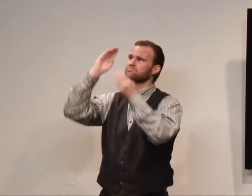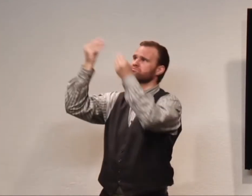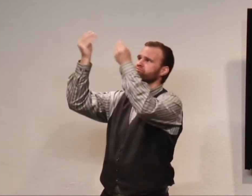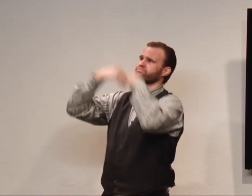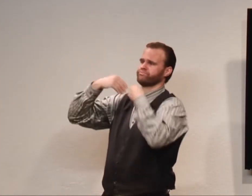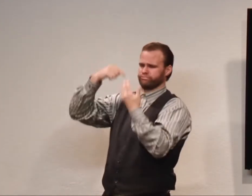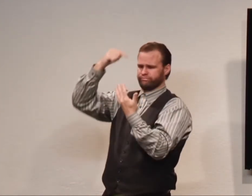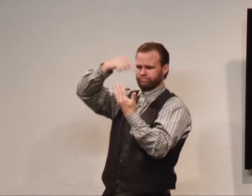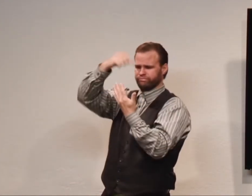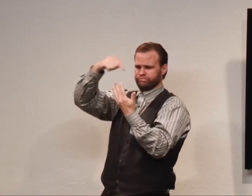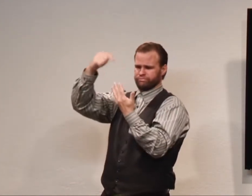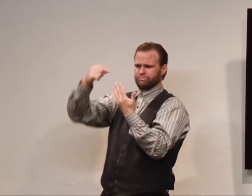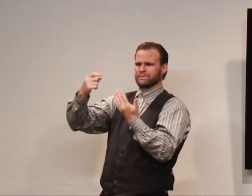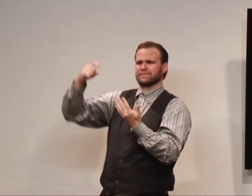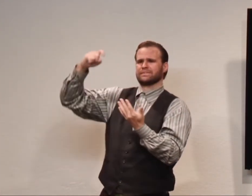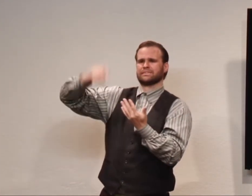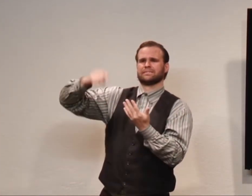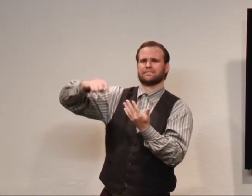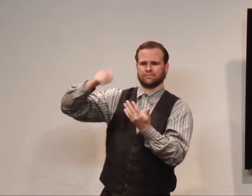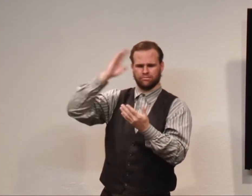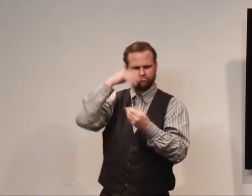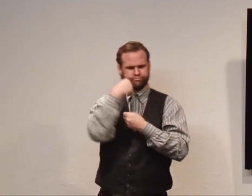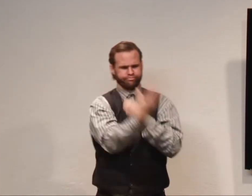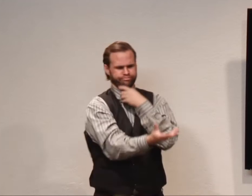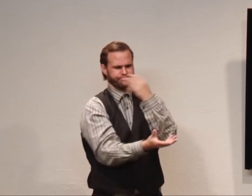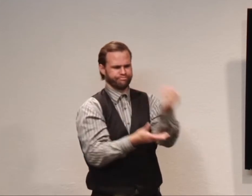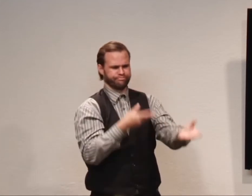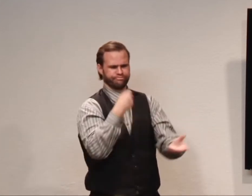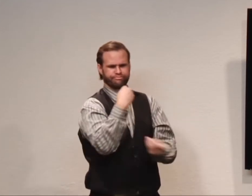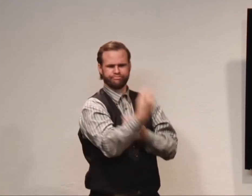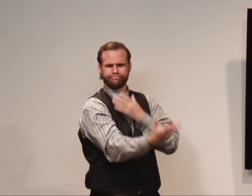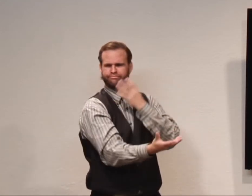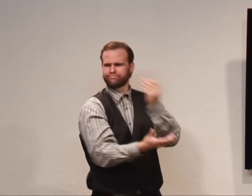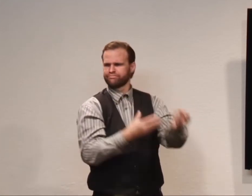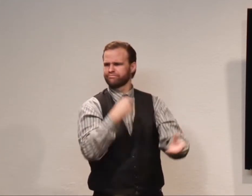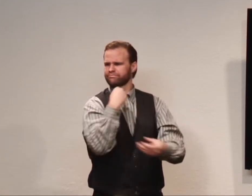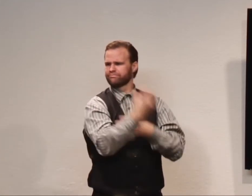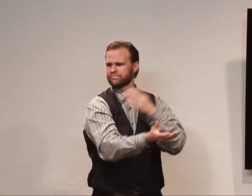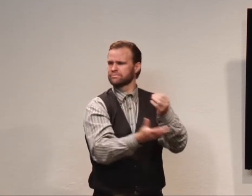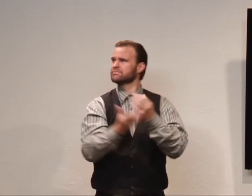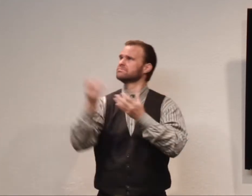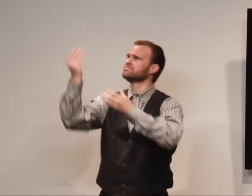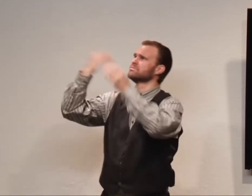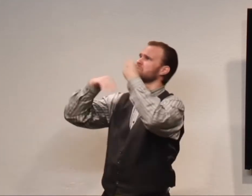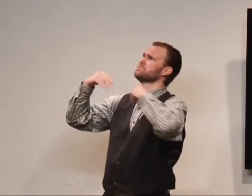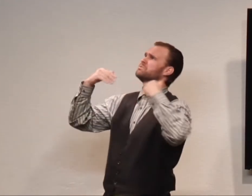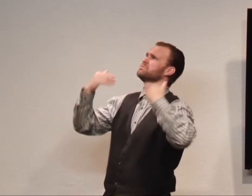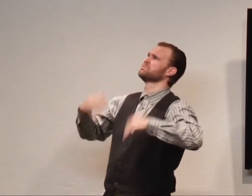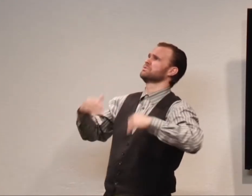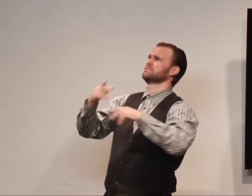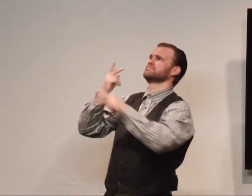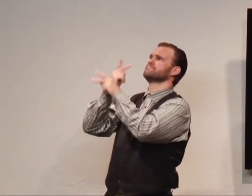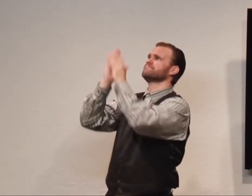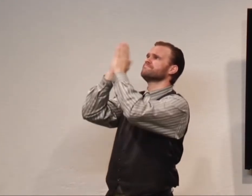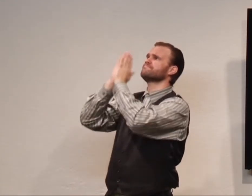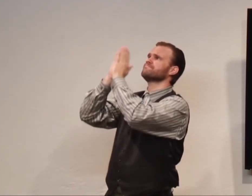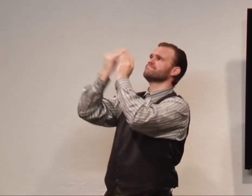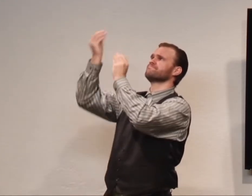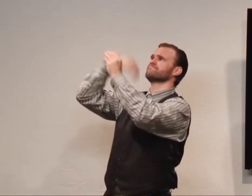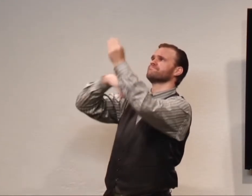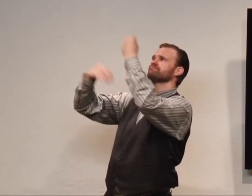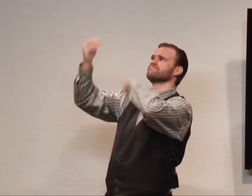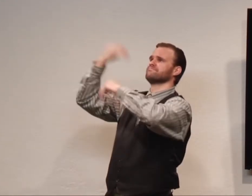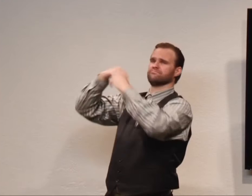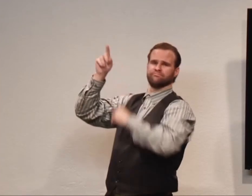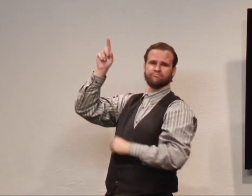power and the glory forever. And then the last part of Acts is the S, and it means supplication, what we need from God. Your kingdom